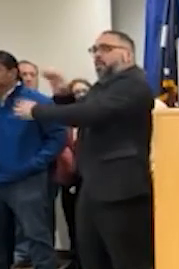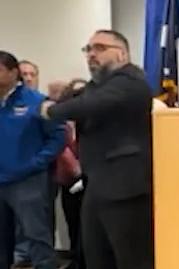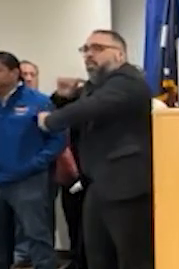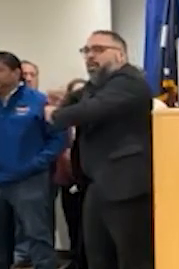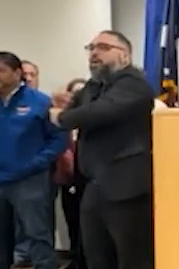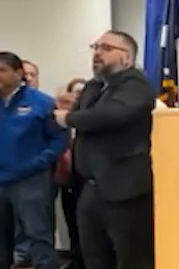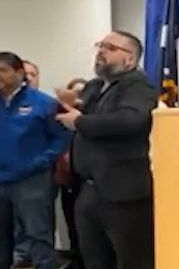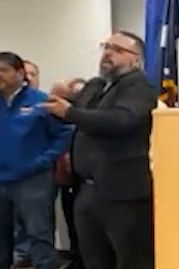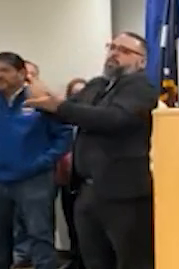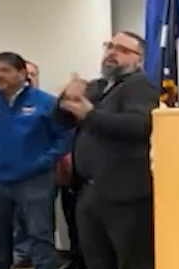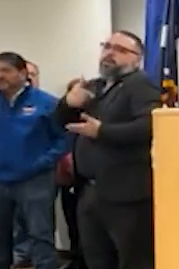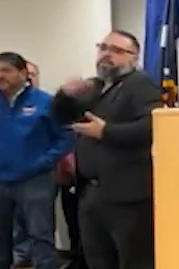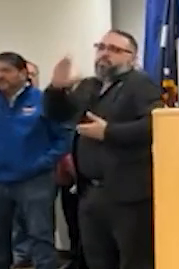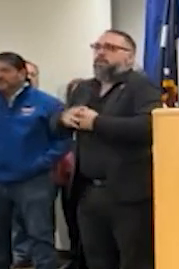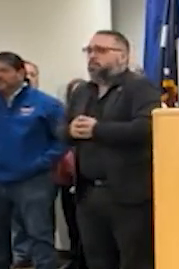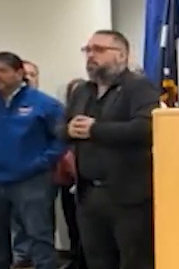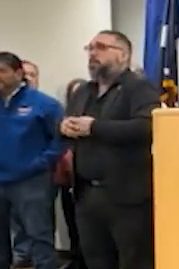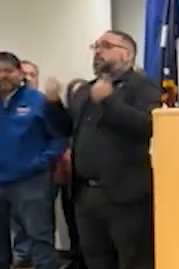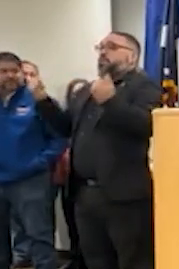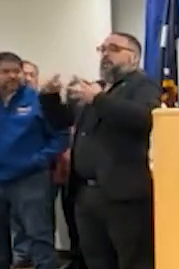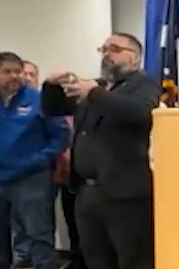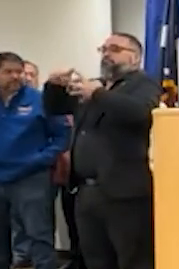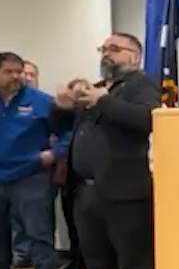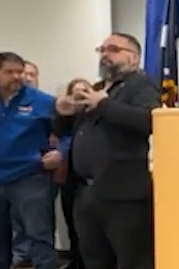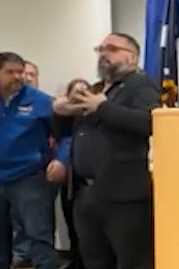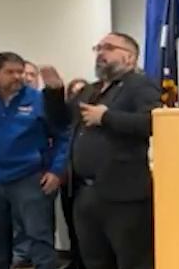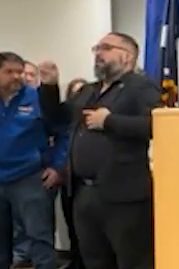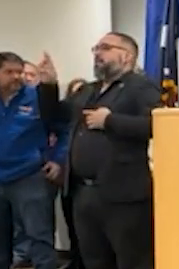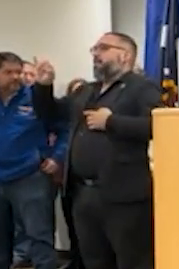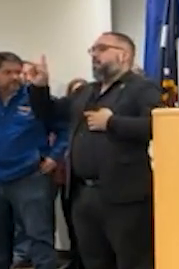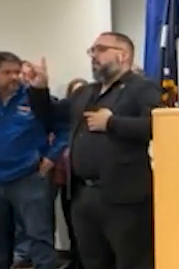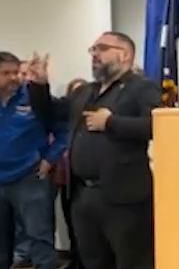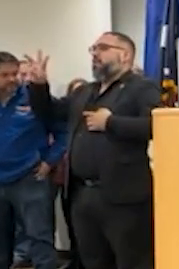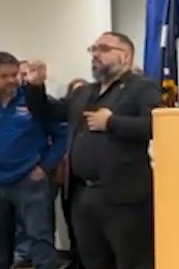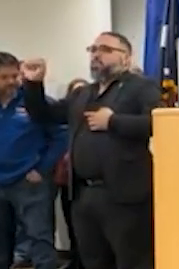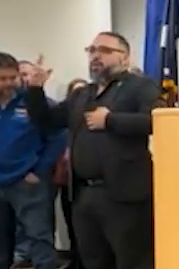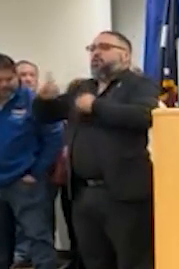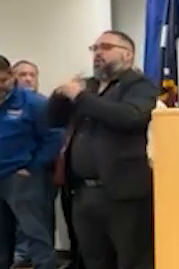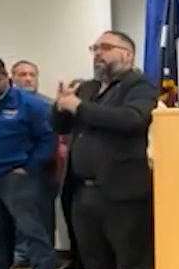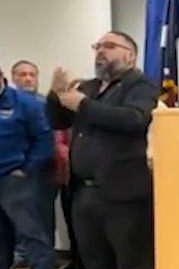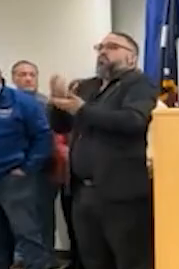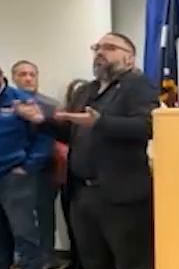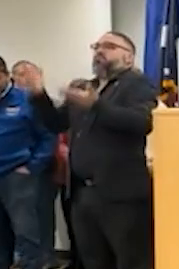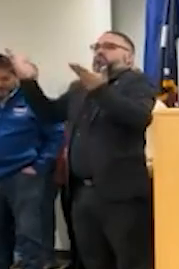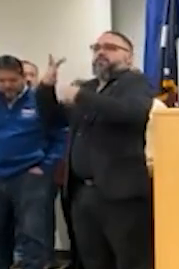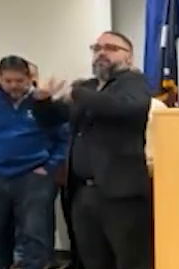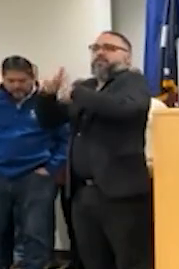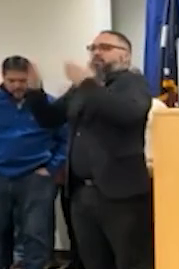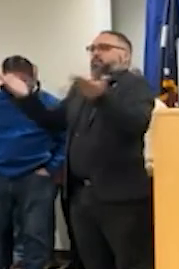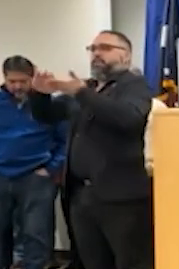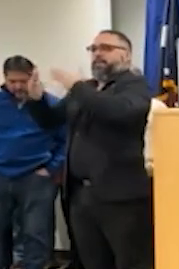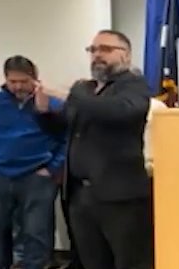the best situation possible. Okay, so now you hear from City Manager Eric Walsh about some of the coordination and some of the resources available in the